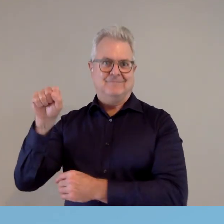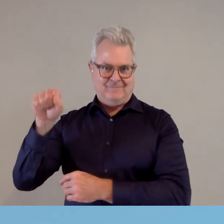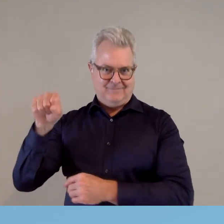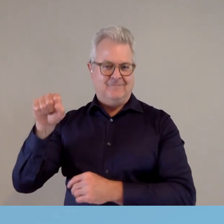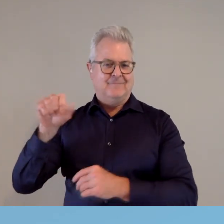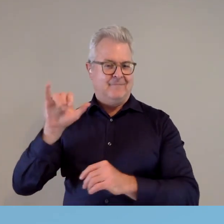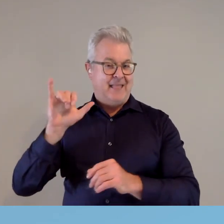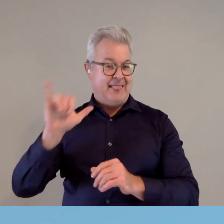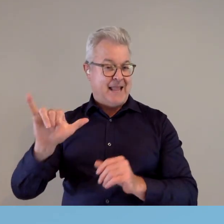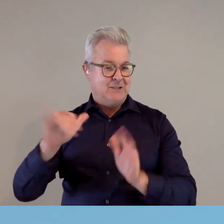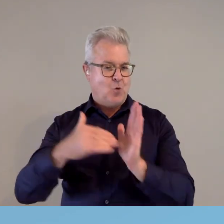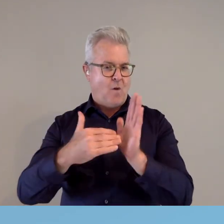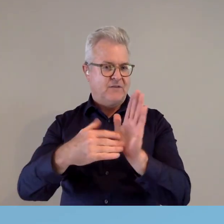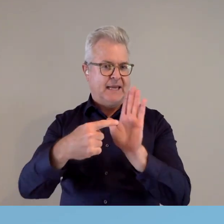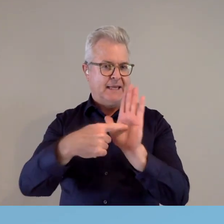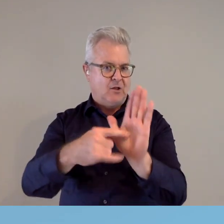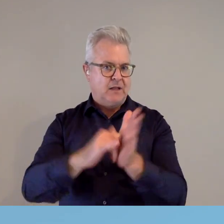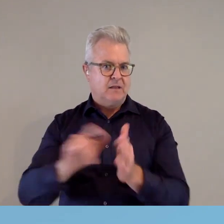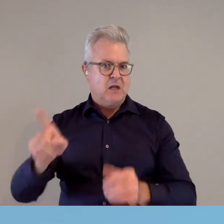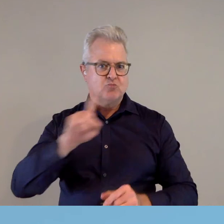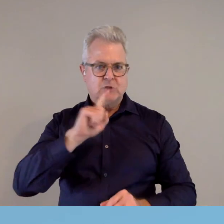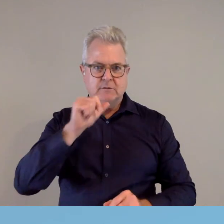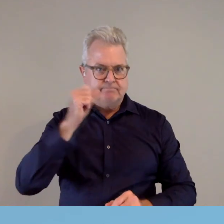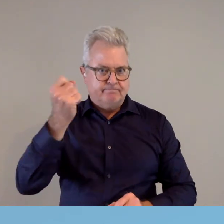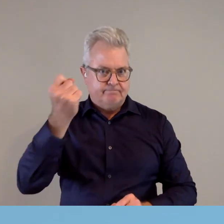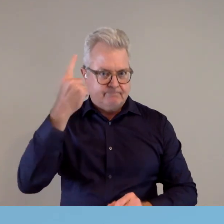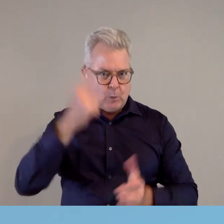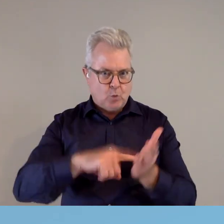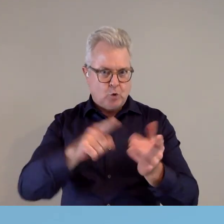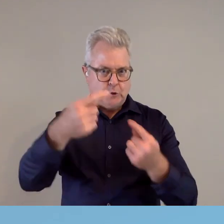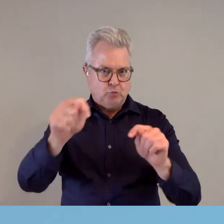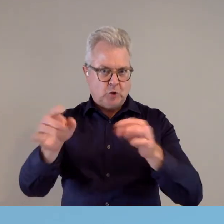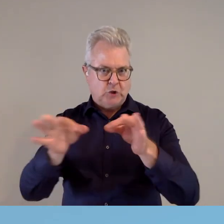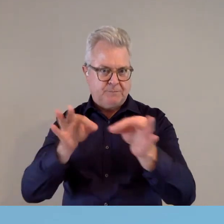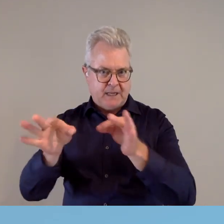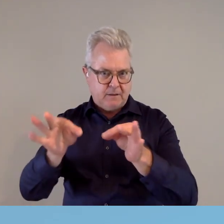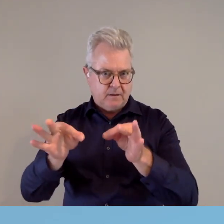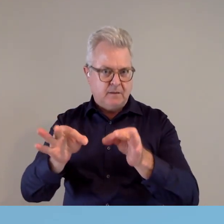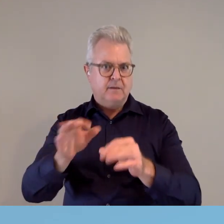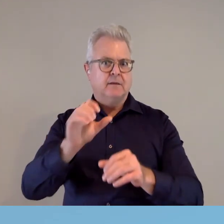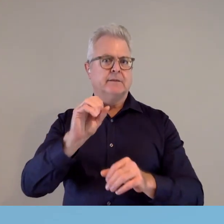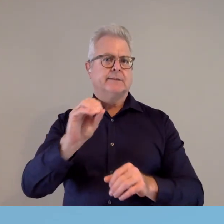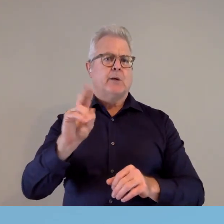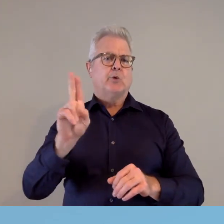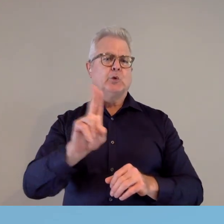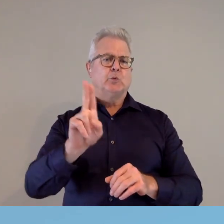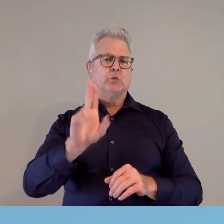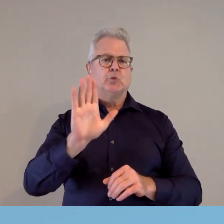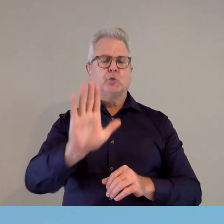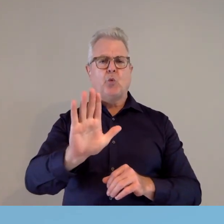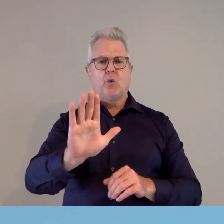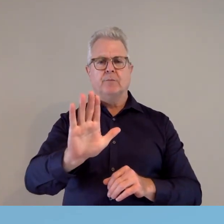smiles. That is often an indication that that person truly does not understand what you're explaining.